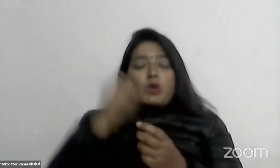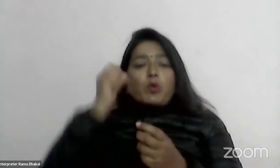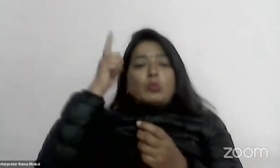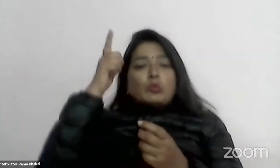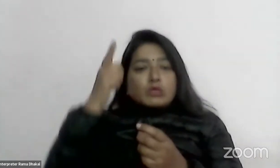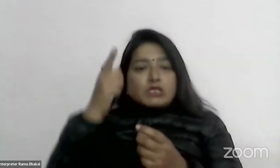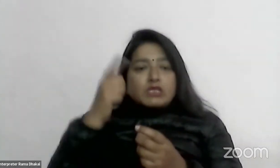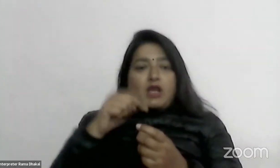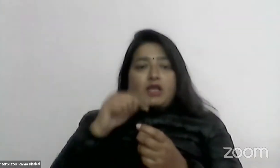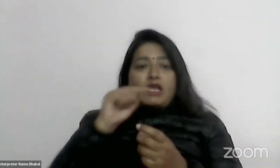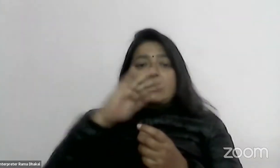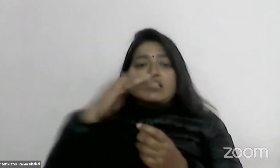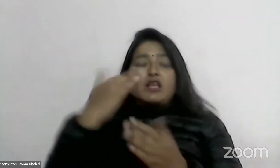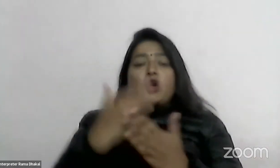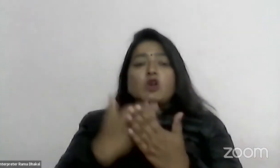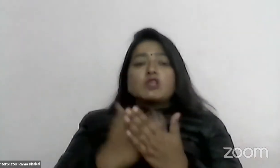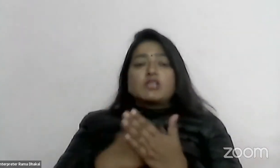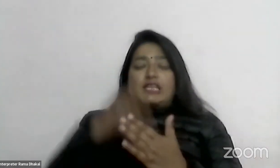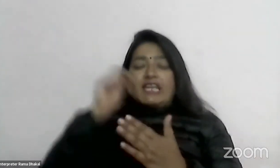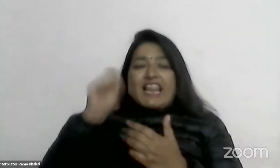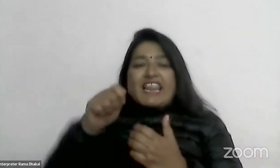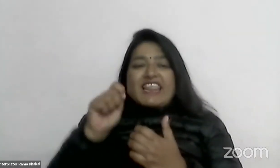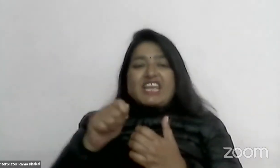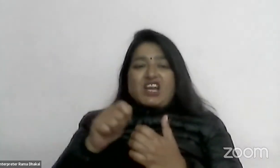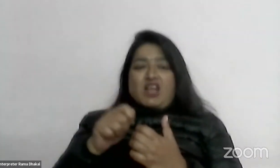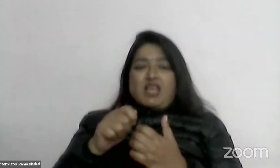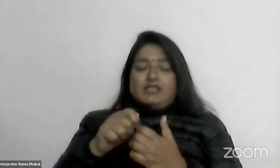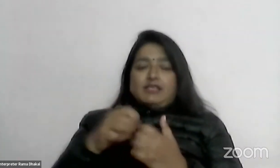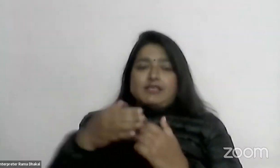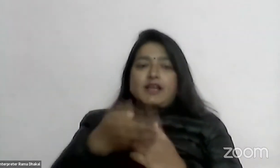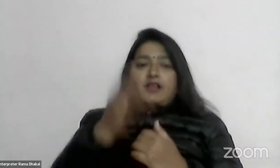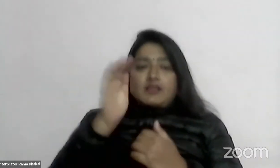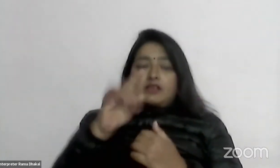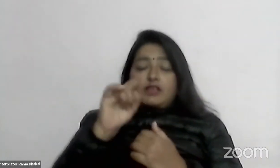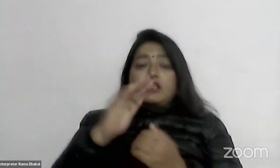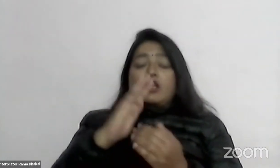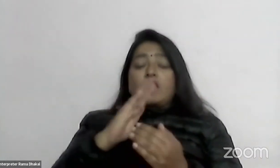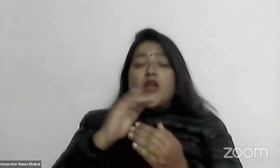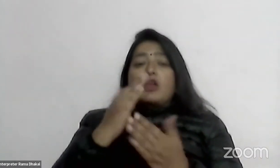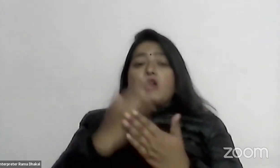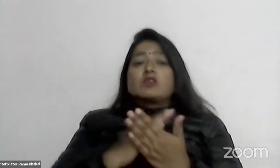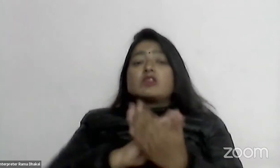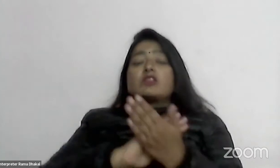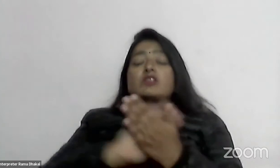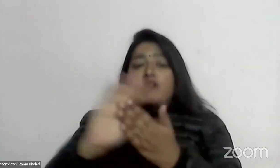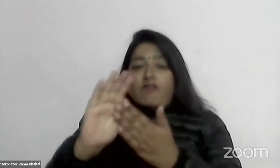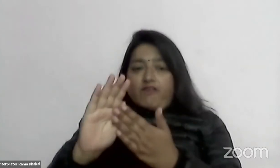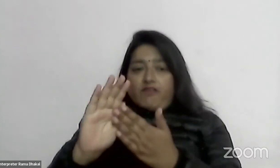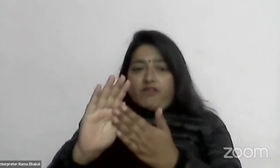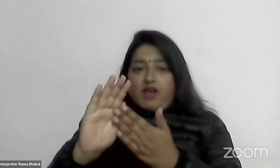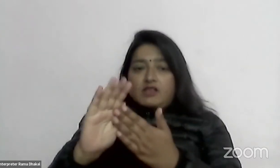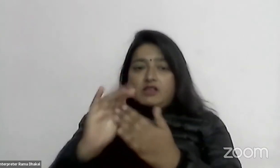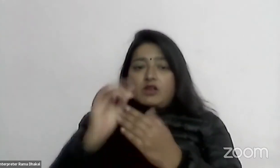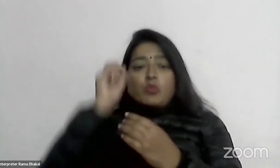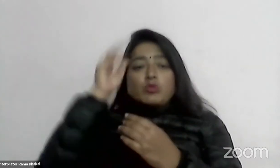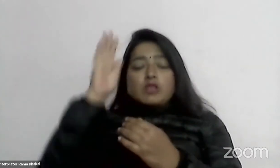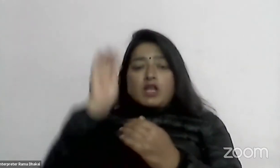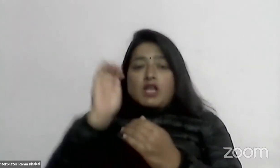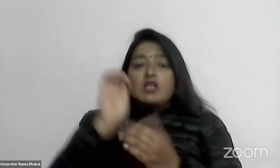could potentially apply to legal cases and help to clarify and to expand upon some